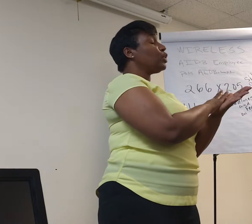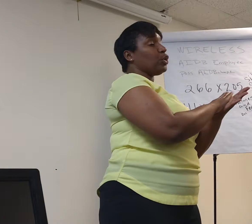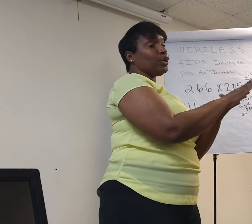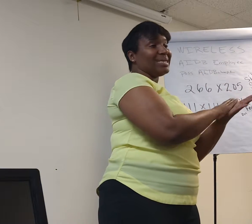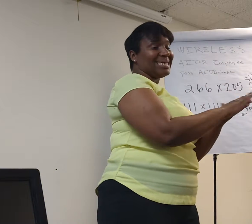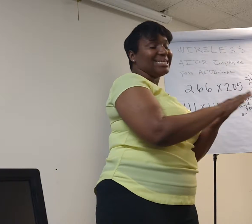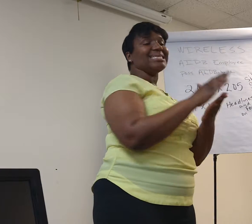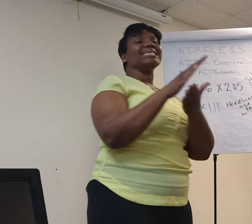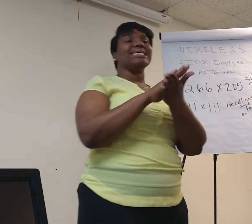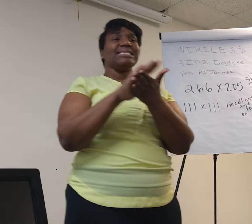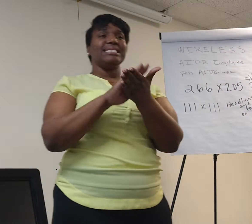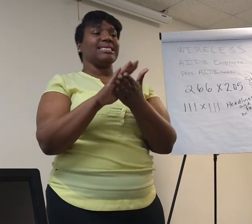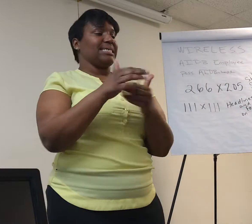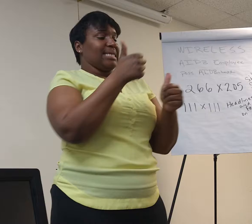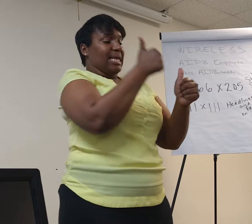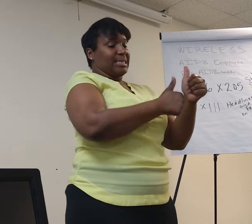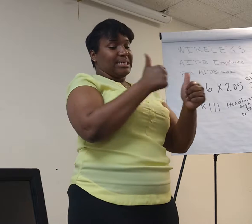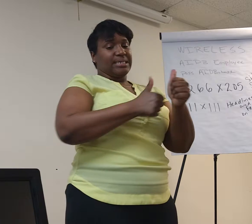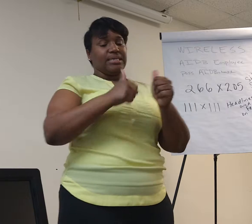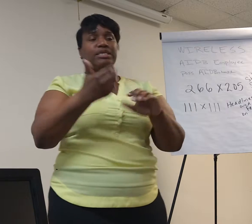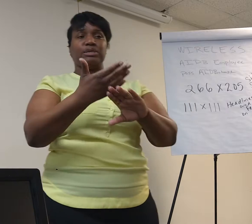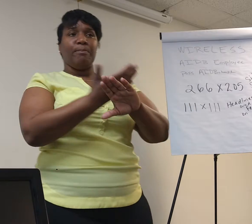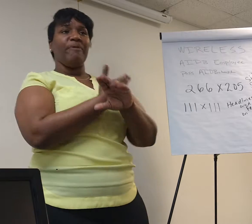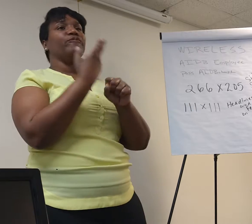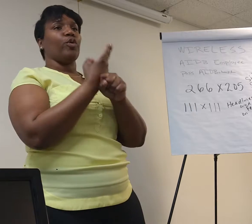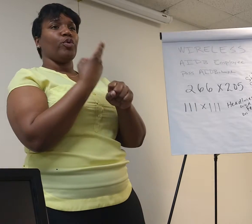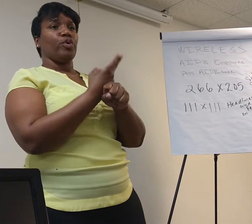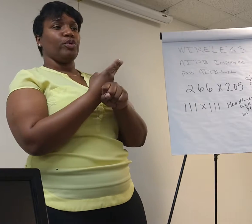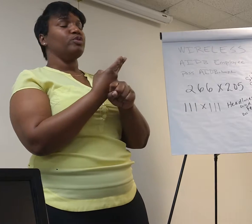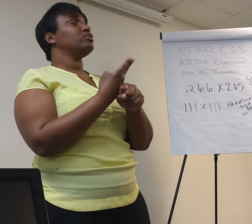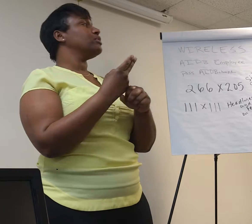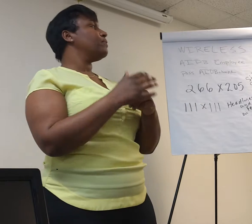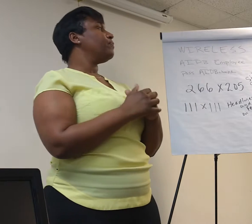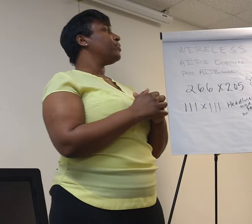right? All right. And what are we filling the first sink with?